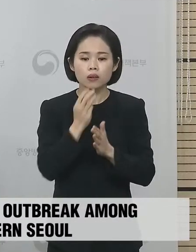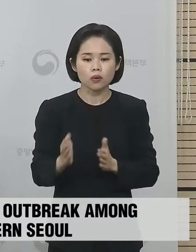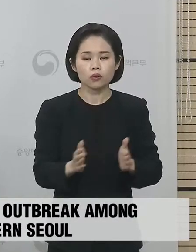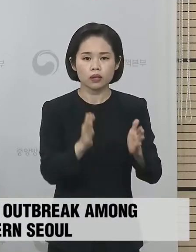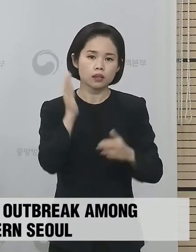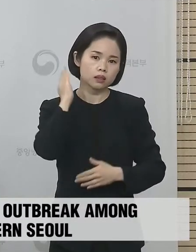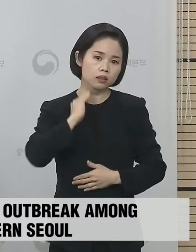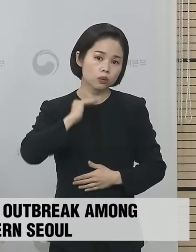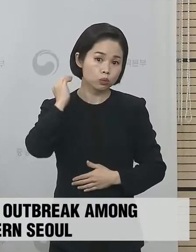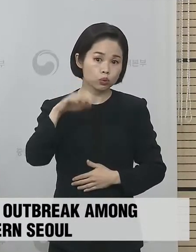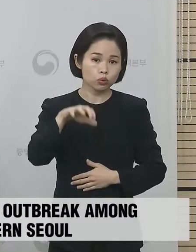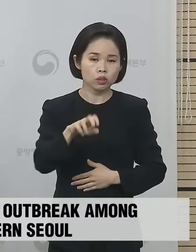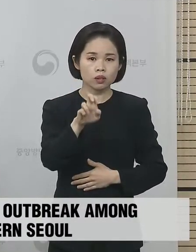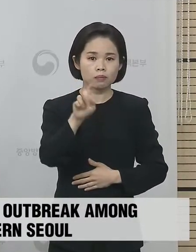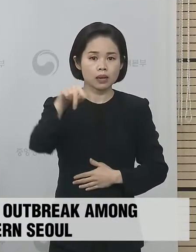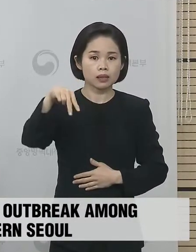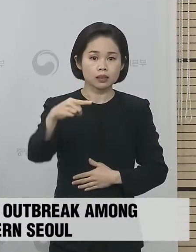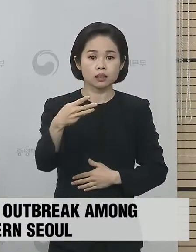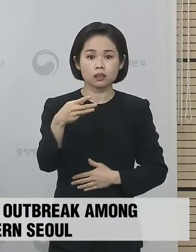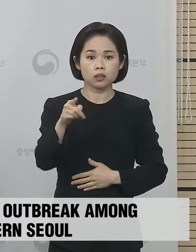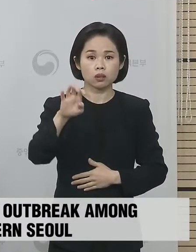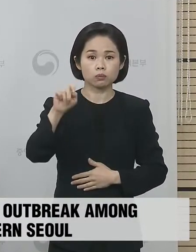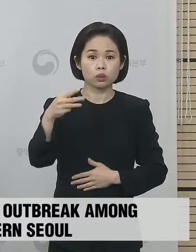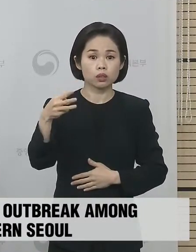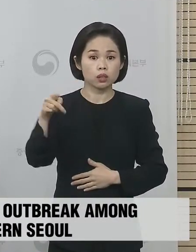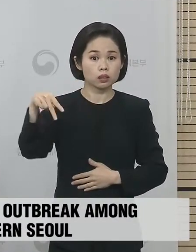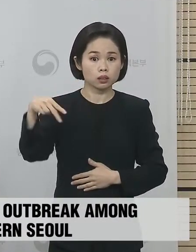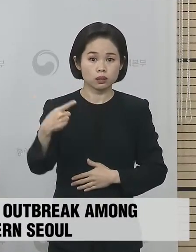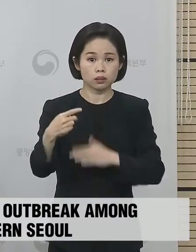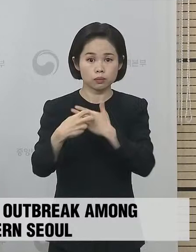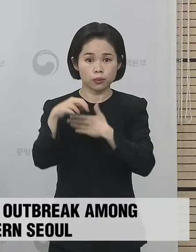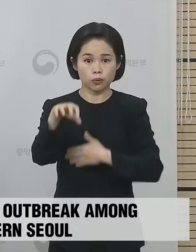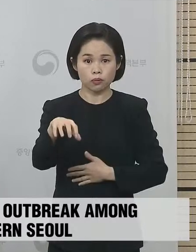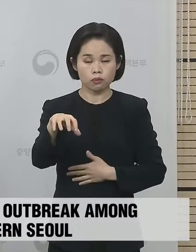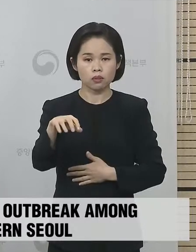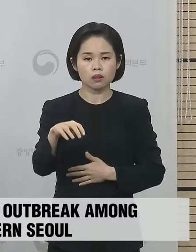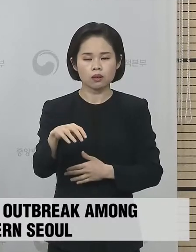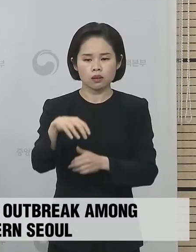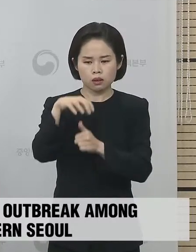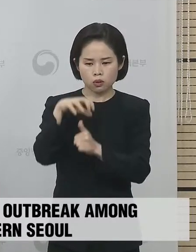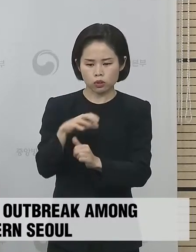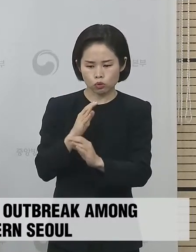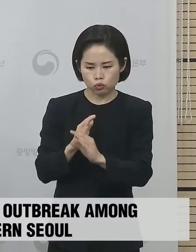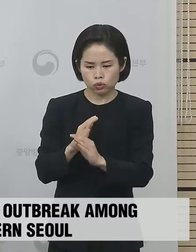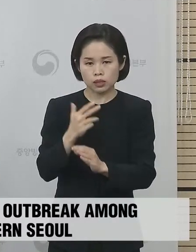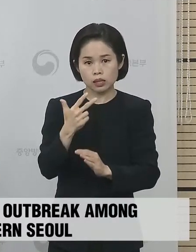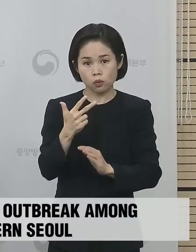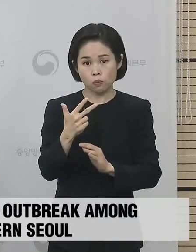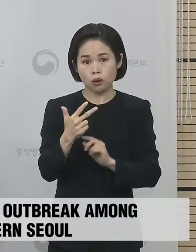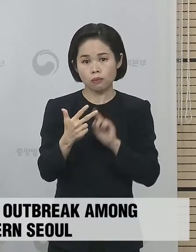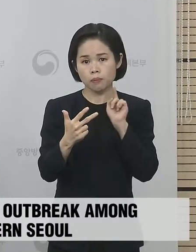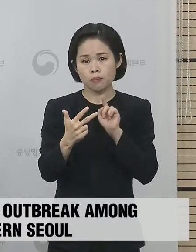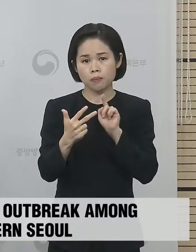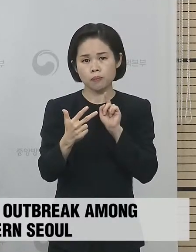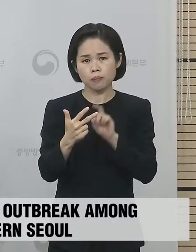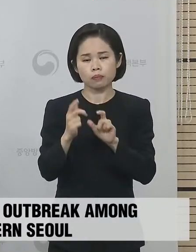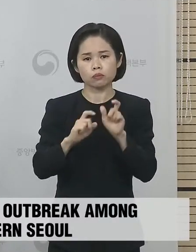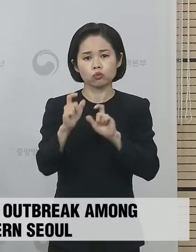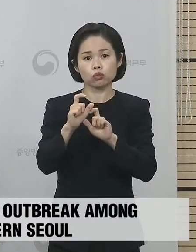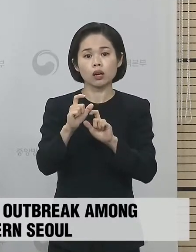And also in Gyeonggi-do province, in relation to the Master Plus Hospital in Ujeongbu City, we also have 7 additional